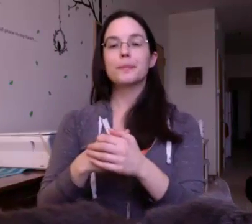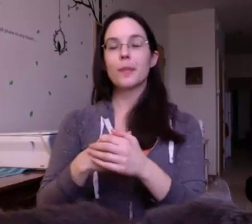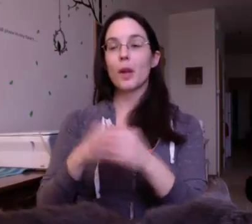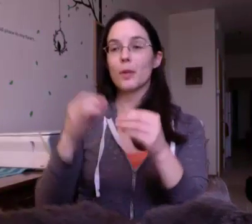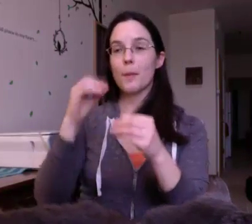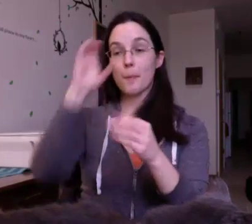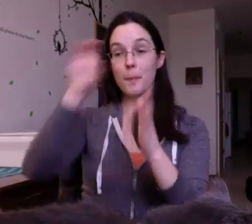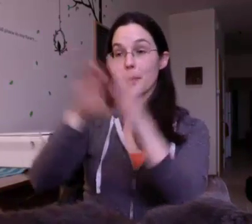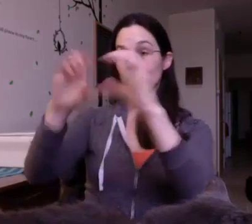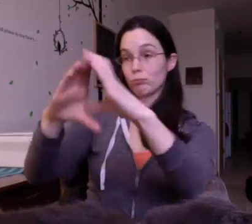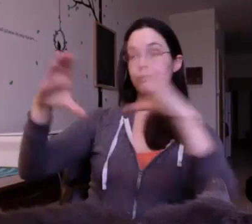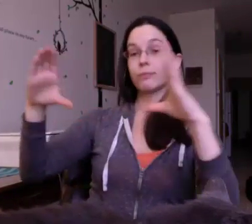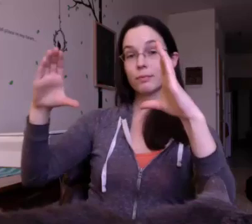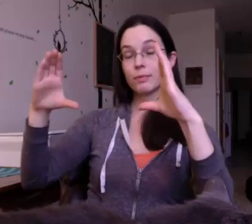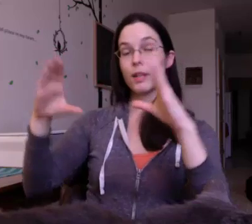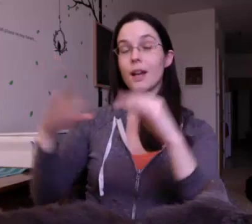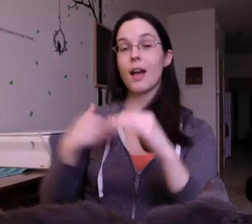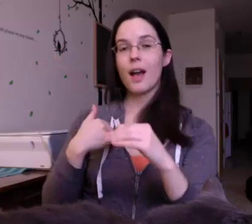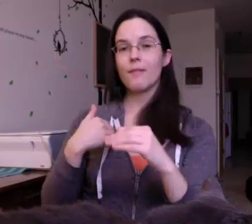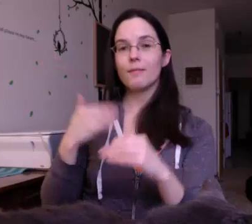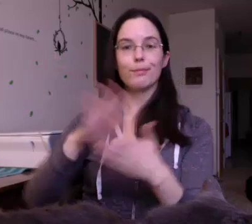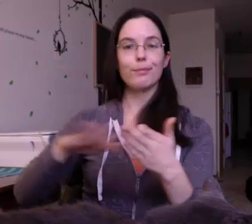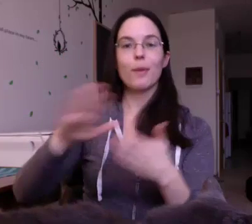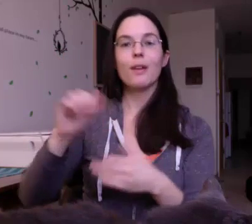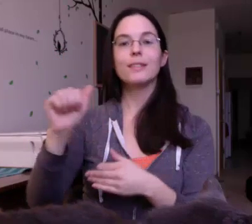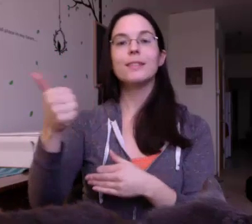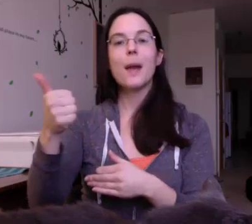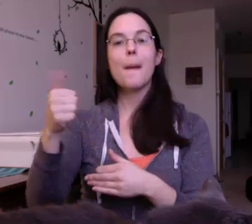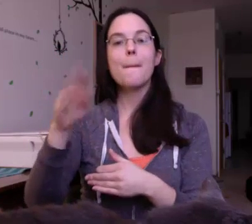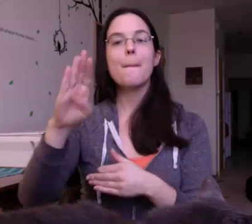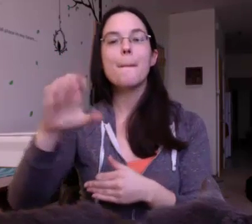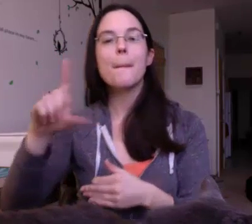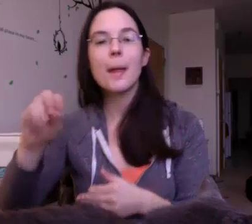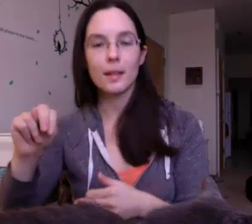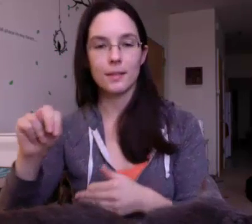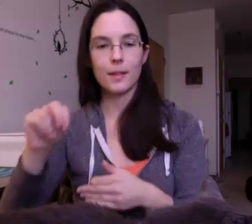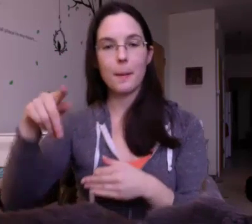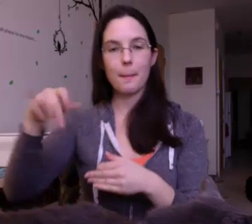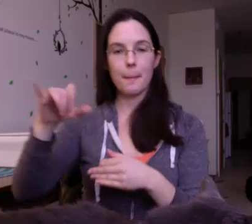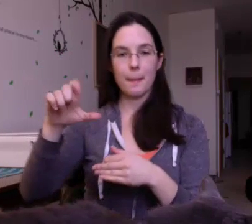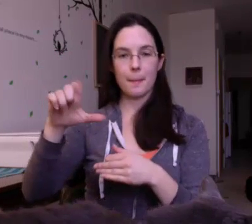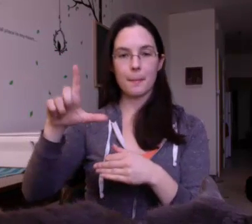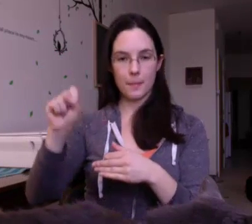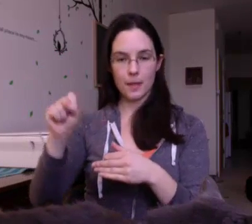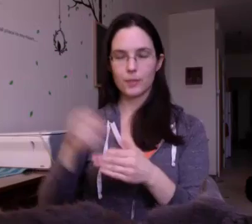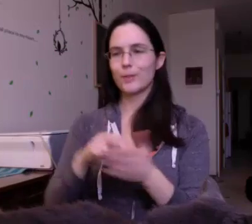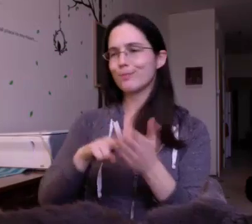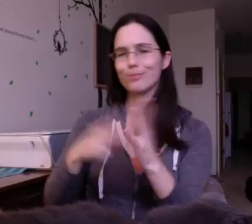close to, I think, around 10 billion pixels. And I get a lot of people asking me, what do you get for 10 billion pixels? So I'm going to try and show you what you really get for